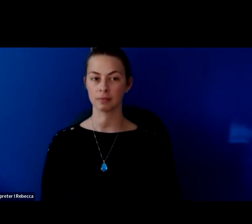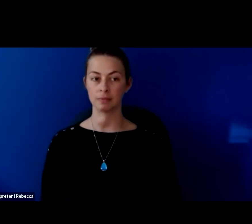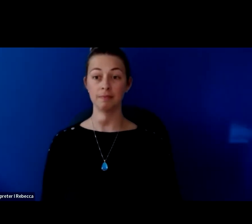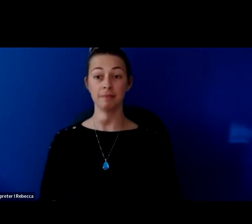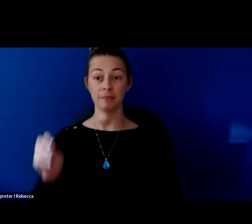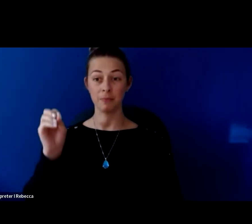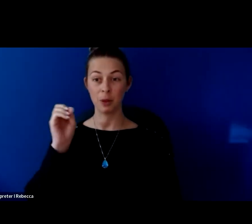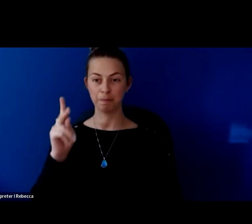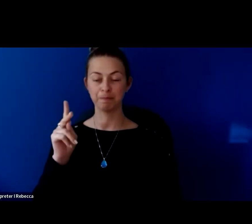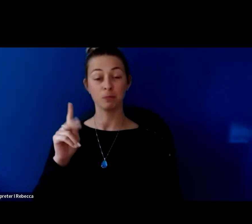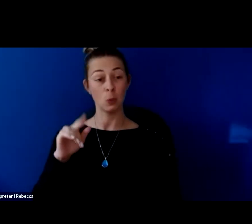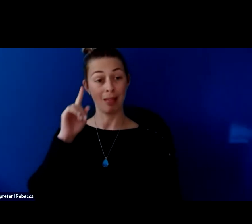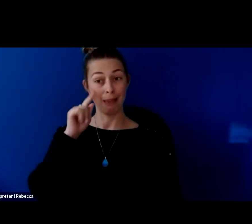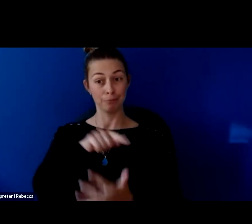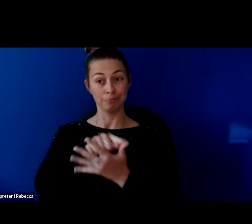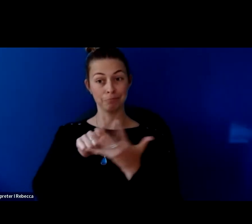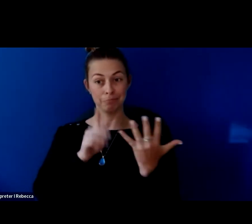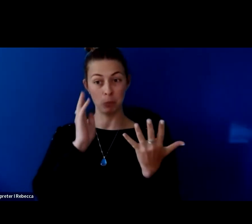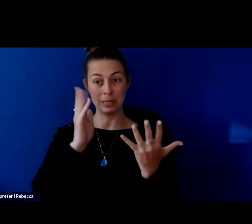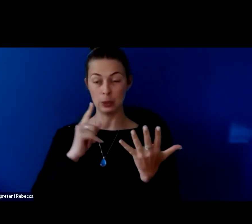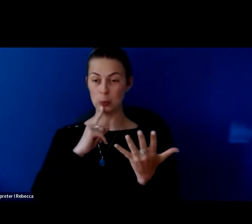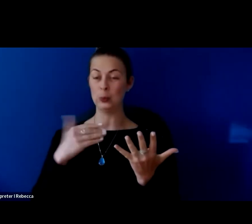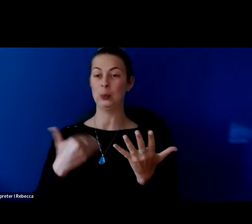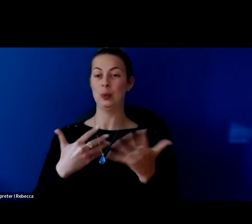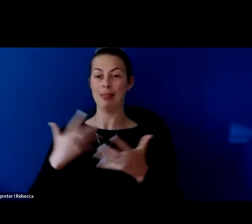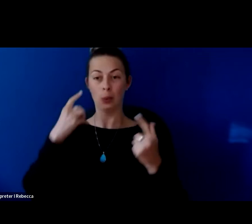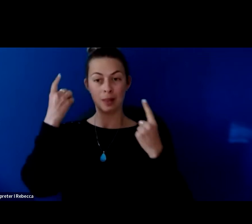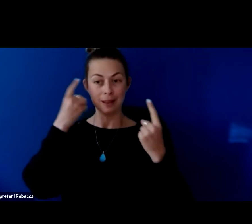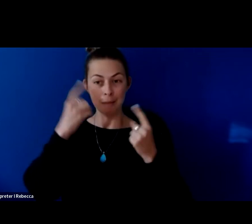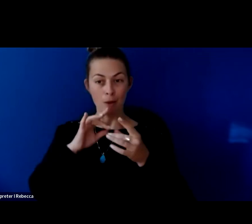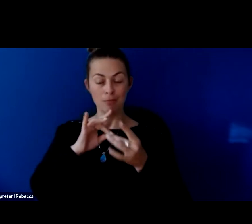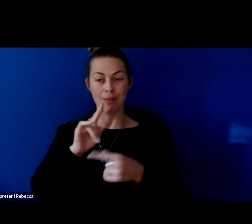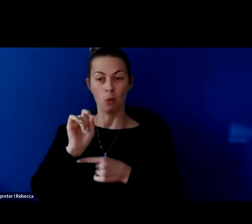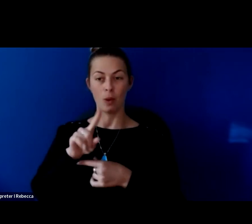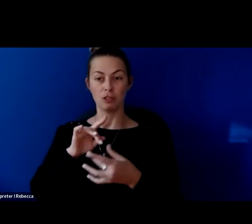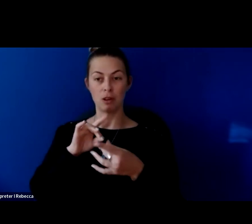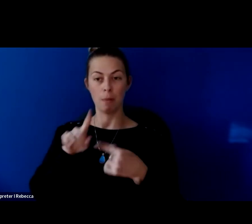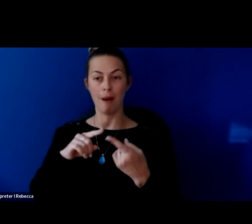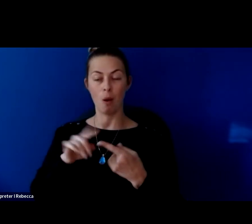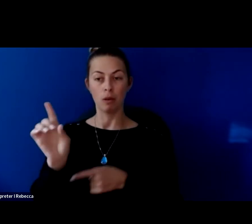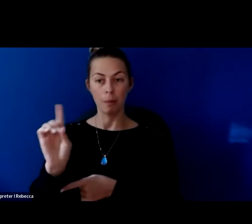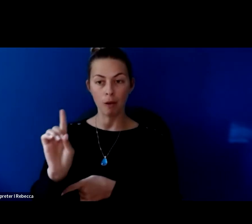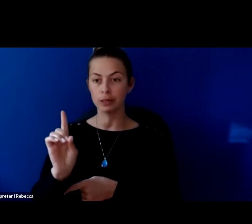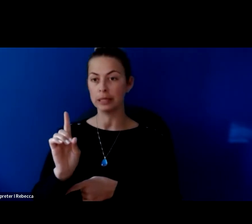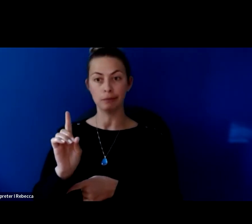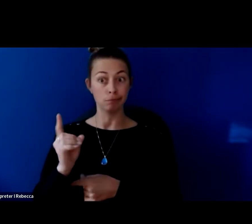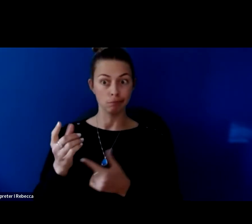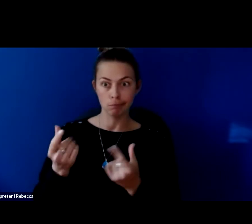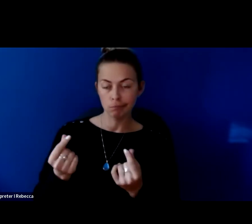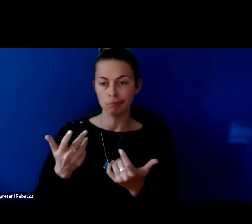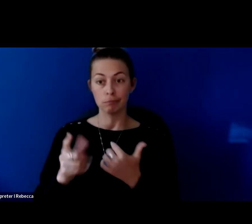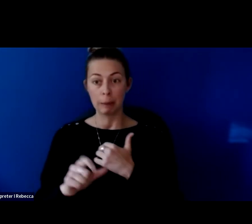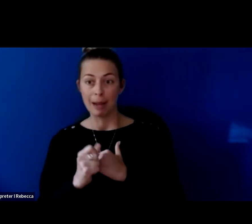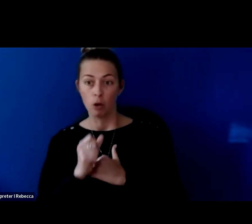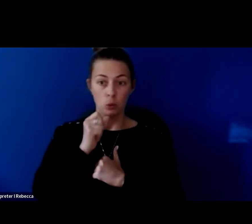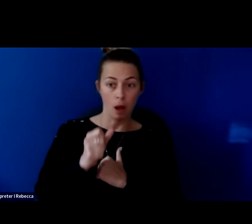Okay, I think that those presentations gave us a lot to think about in terms of the question about democracy, how it's doing, whether or not it is imperiled